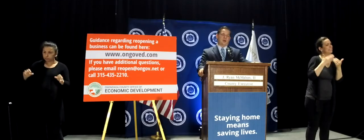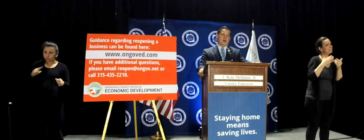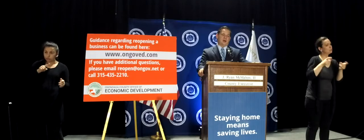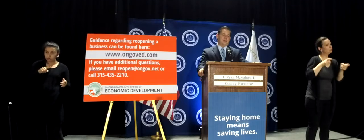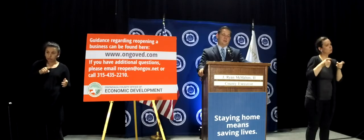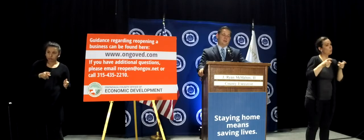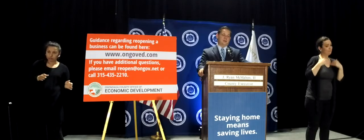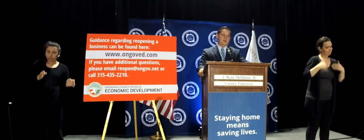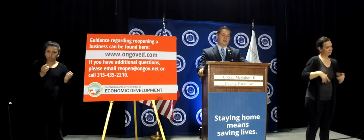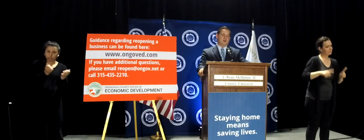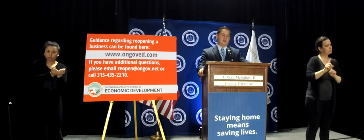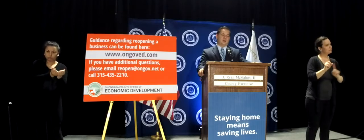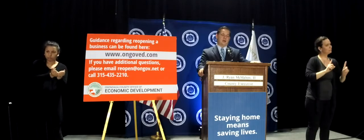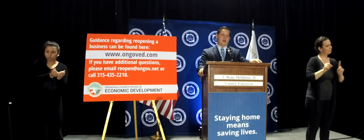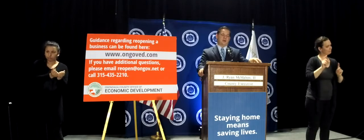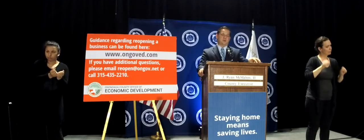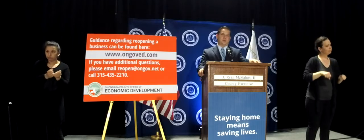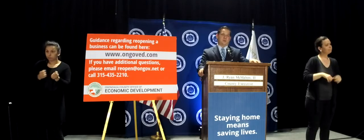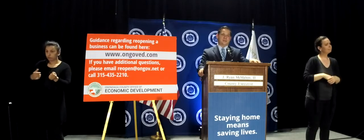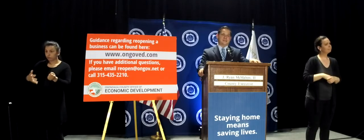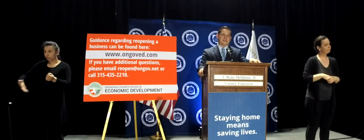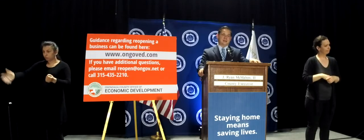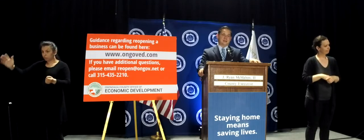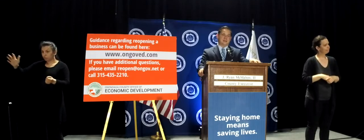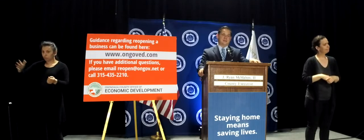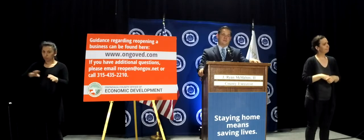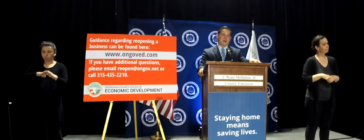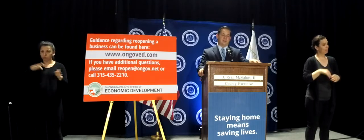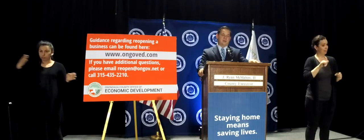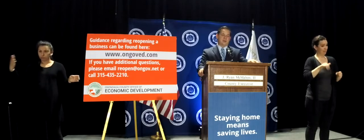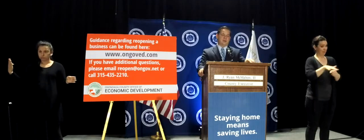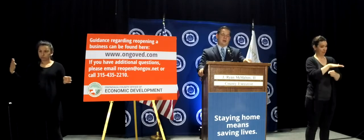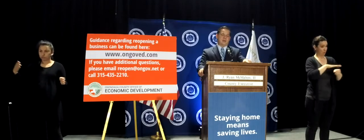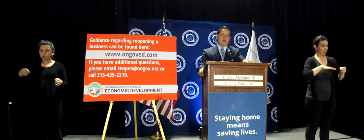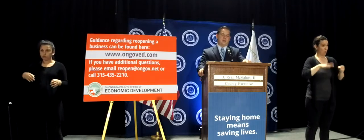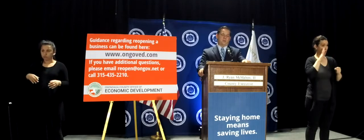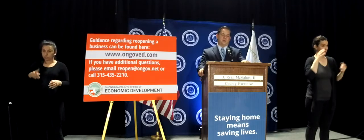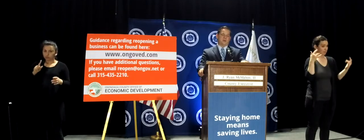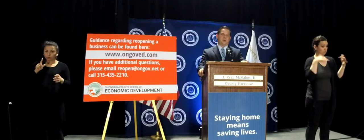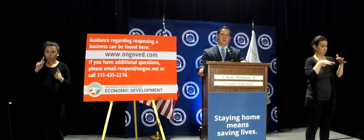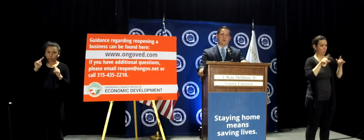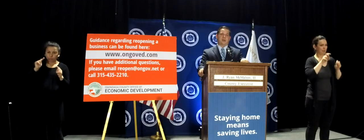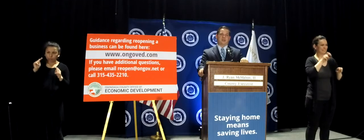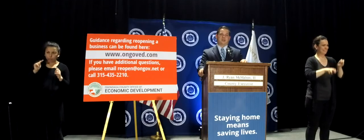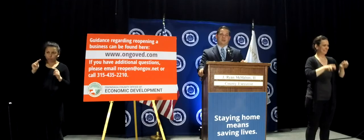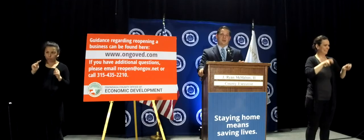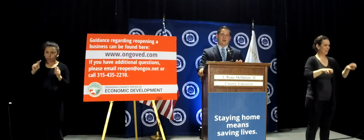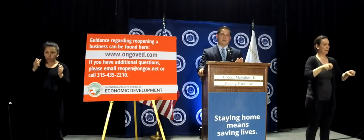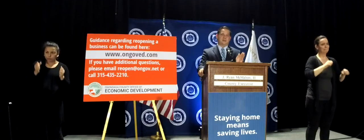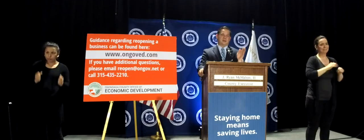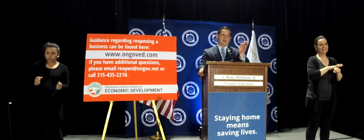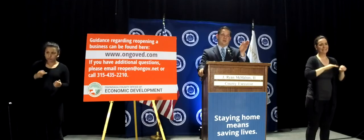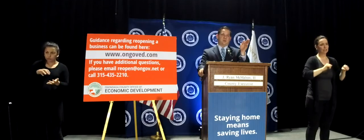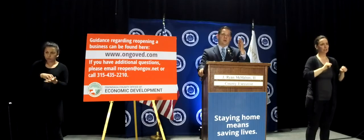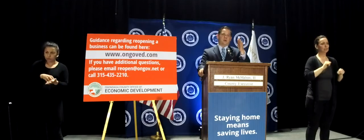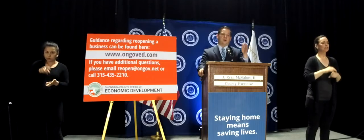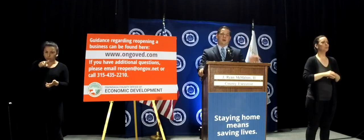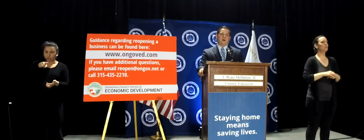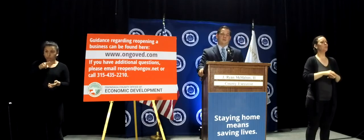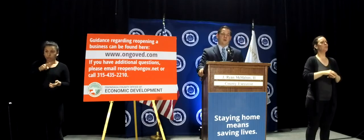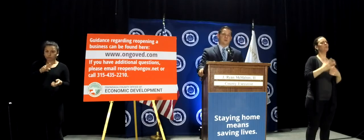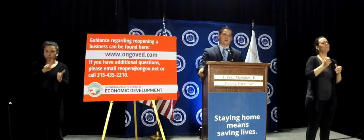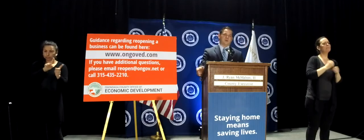control the areas where people can sit as a family, and then there will be clear communication as to areas